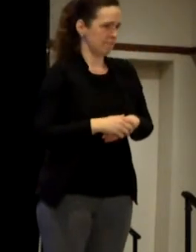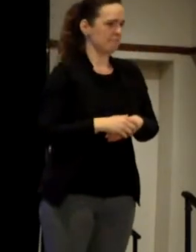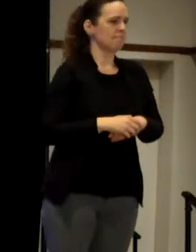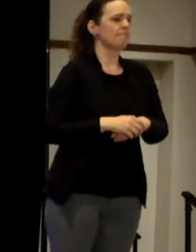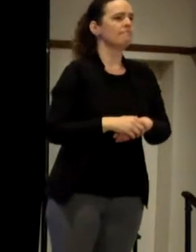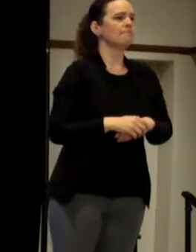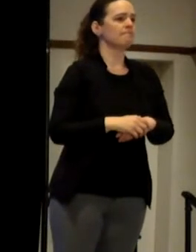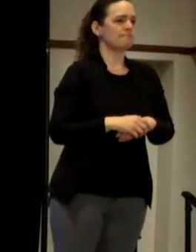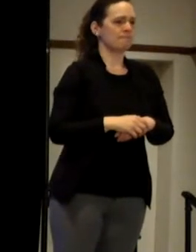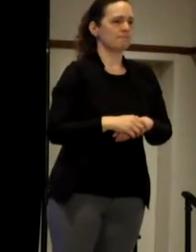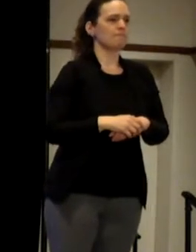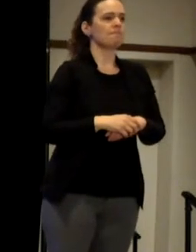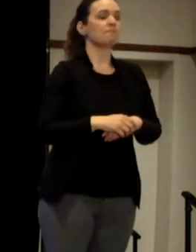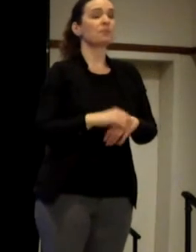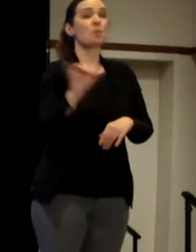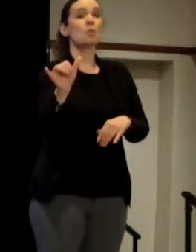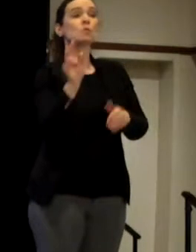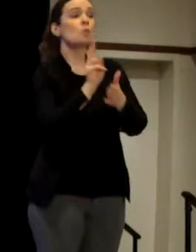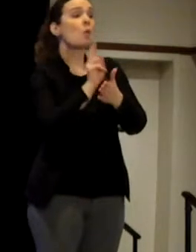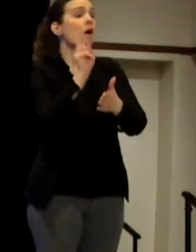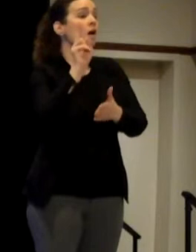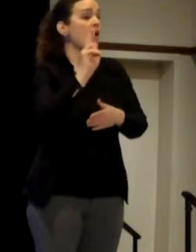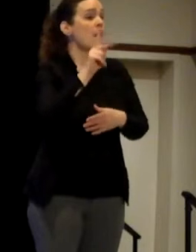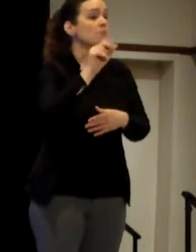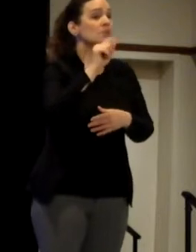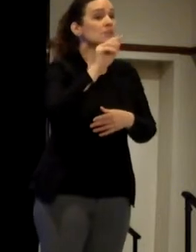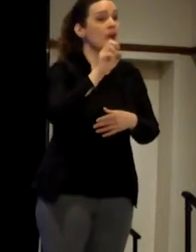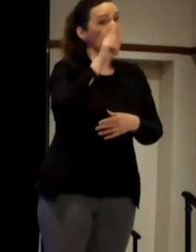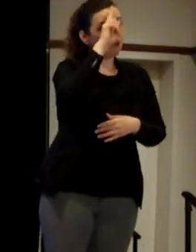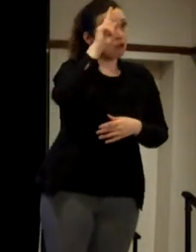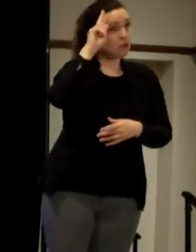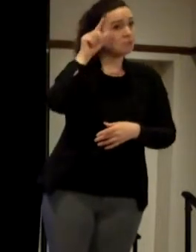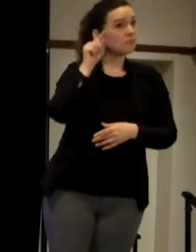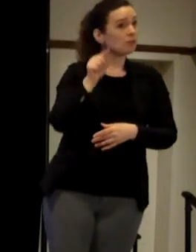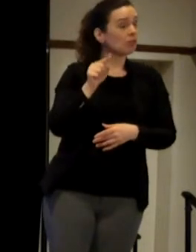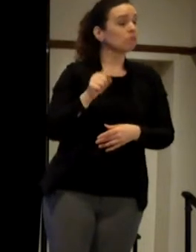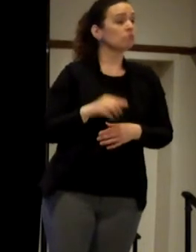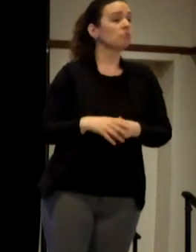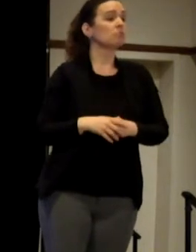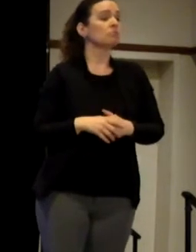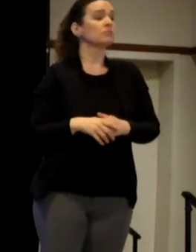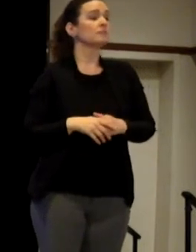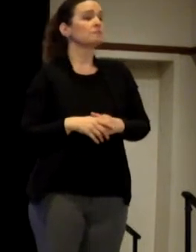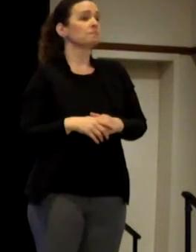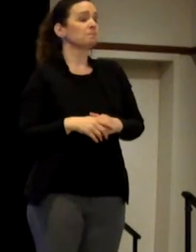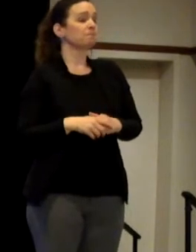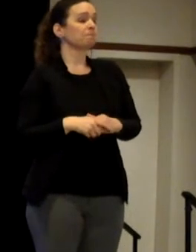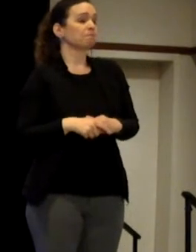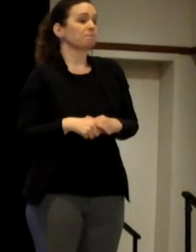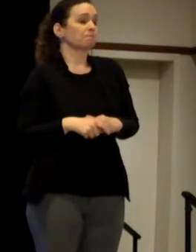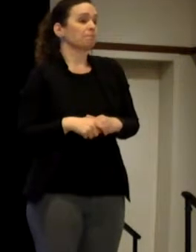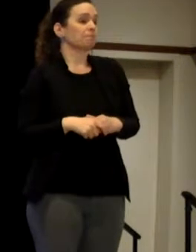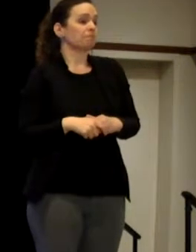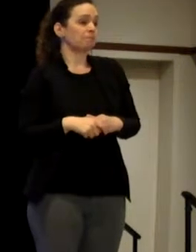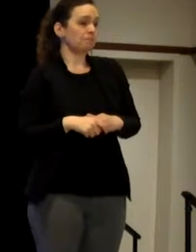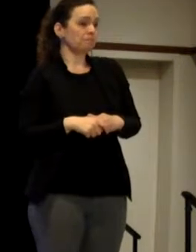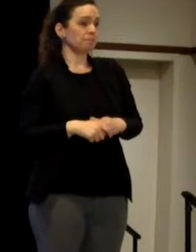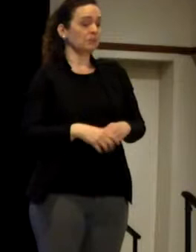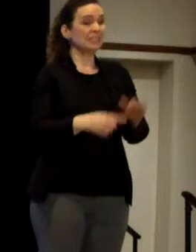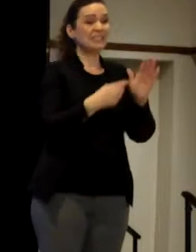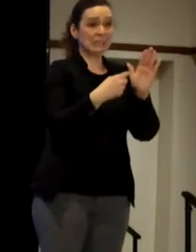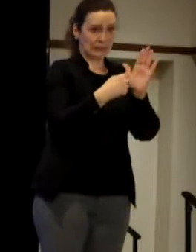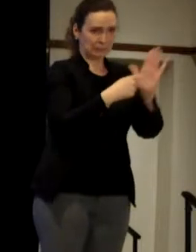Upstate at Community Hospital. Looking at asymptomatic testing, we still have our community sites that we have every day. I think today we're at the